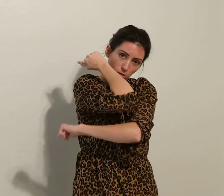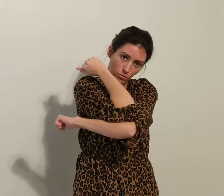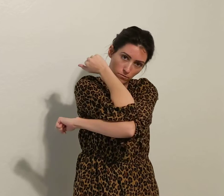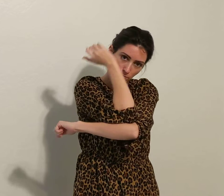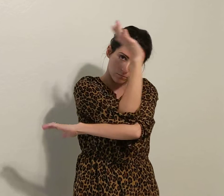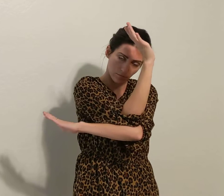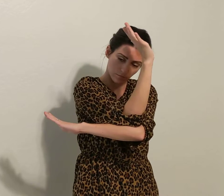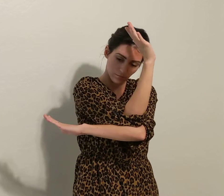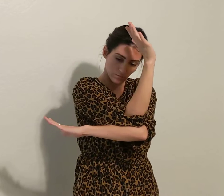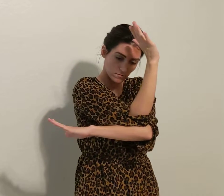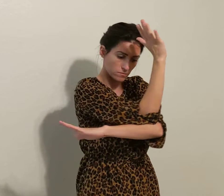elbow.